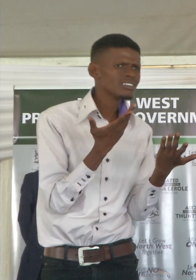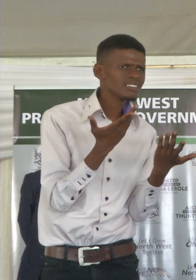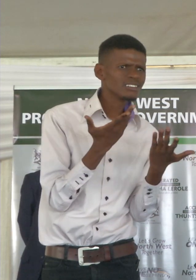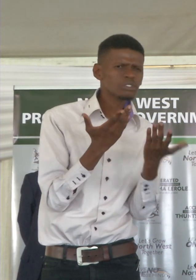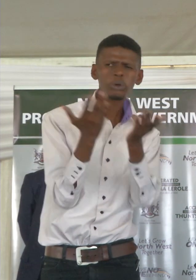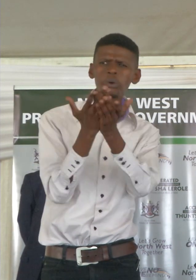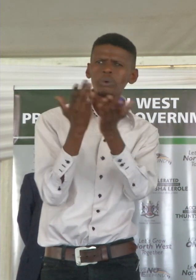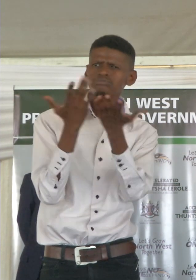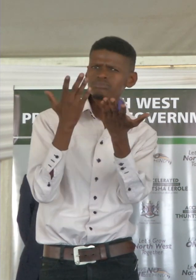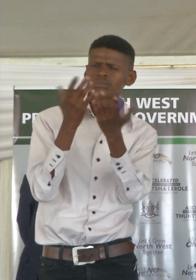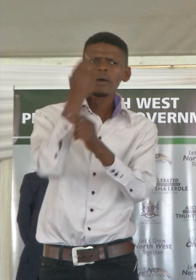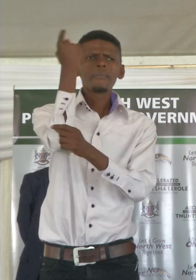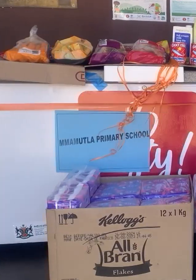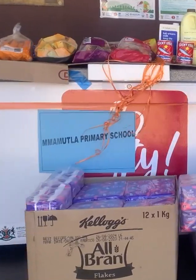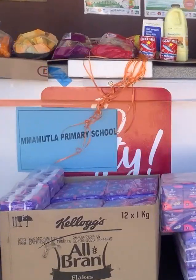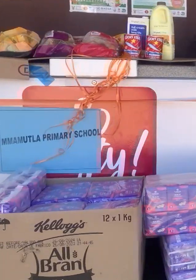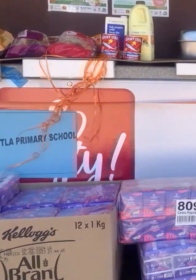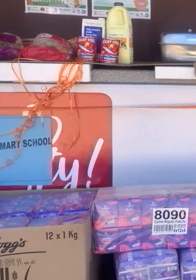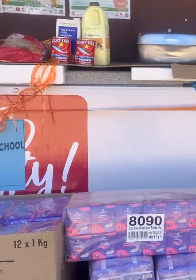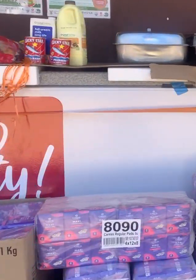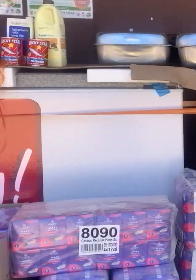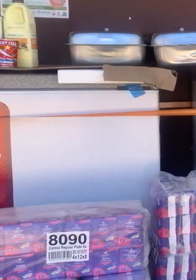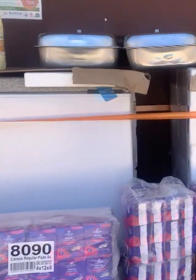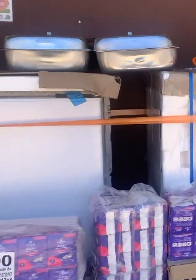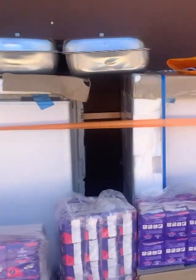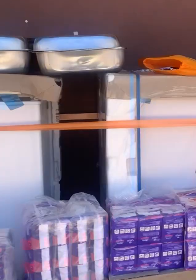everybody called the principalal di frijj.